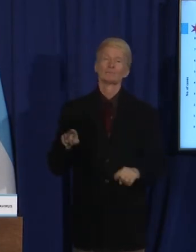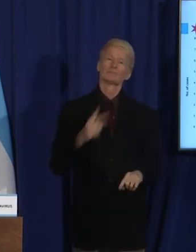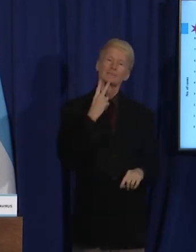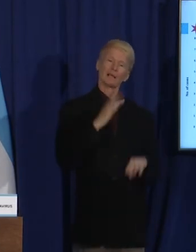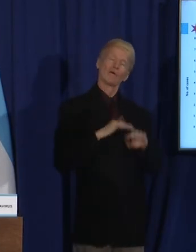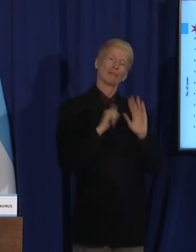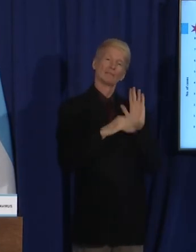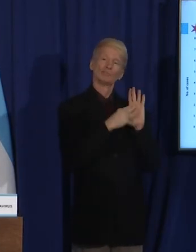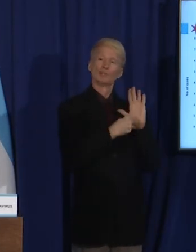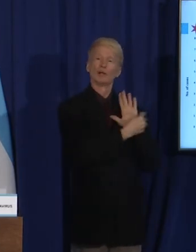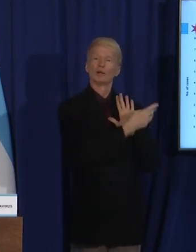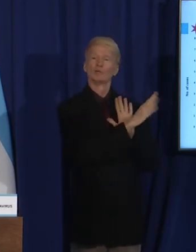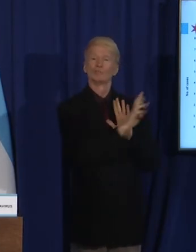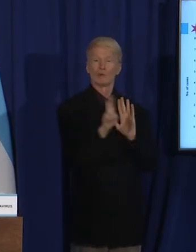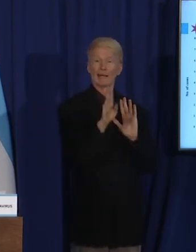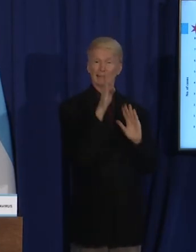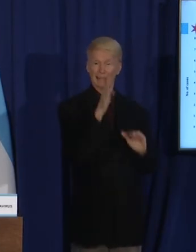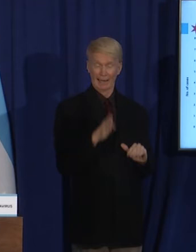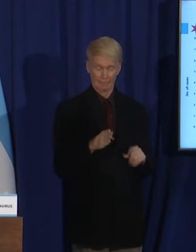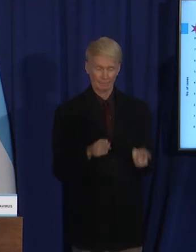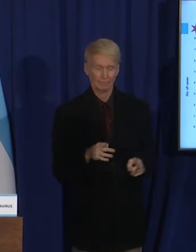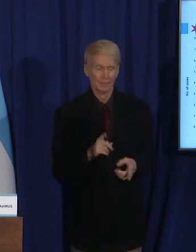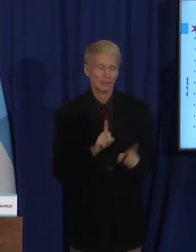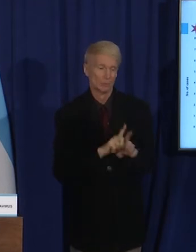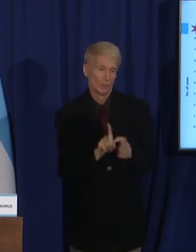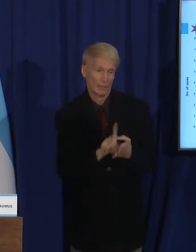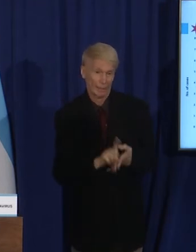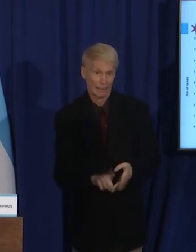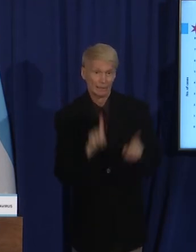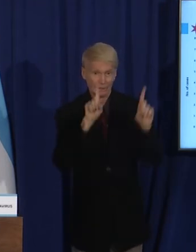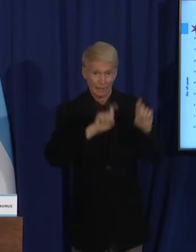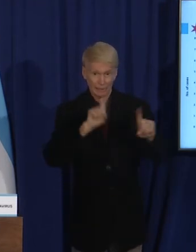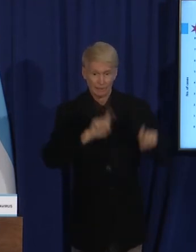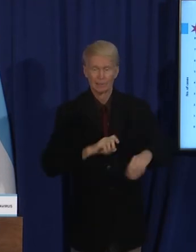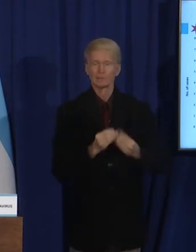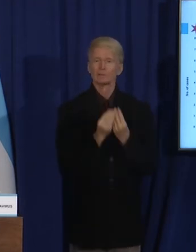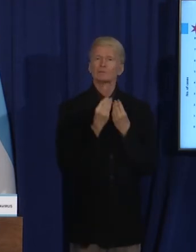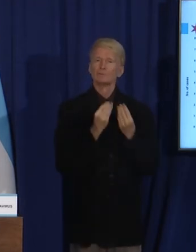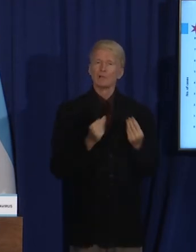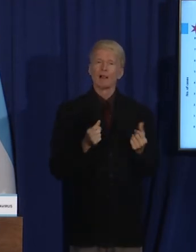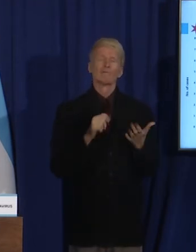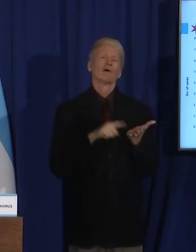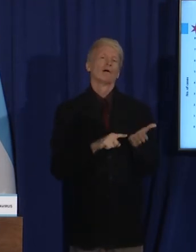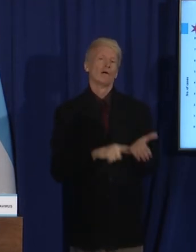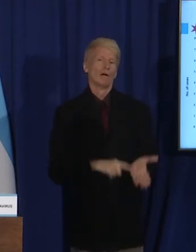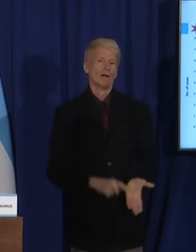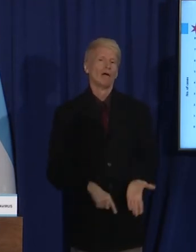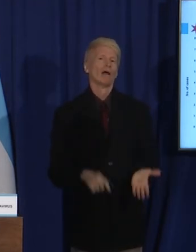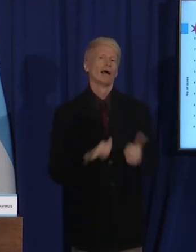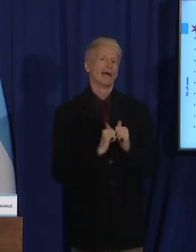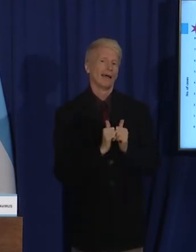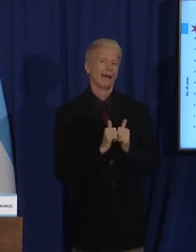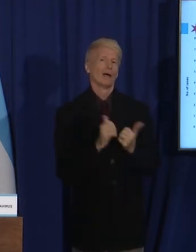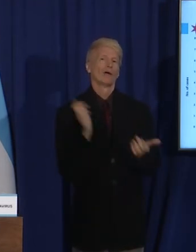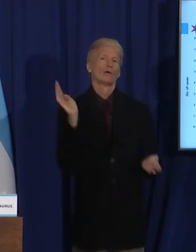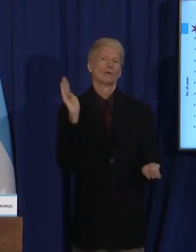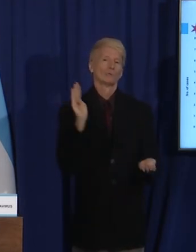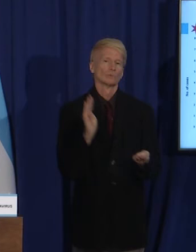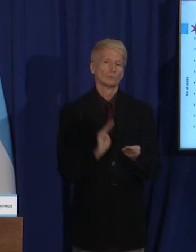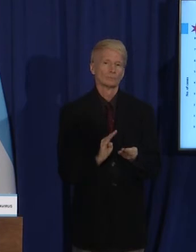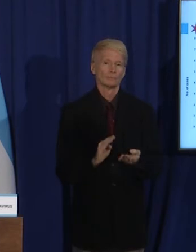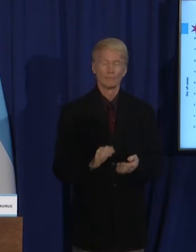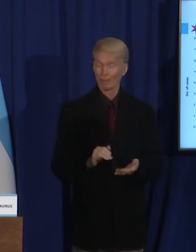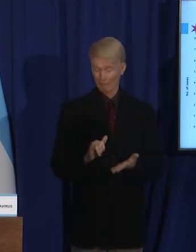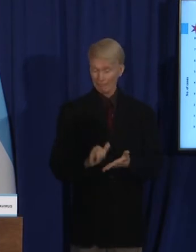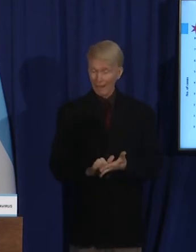finally released from quarantine, again, began weekly testing and were able to resolve. So I just wanted to point it out because it's an example of just the